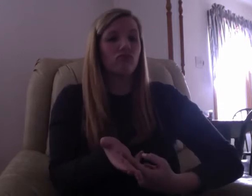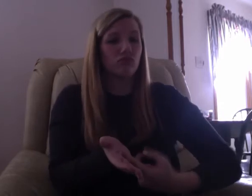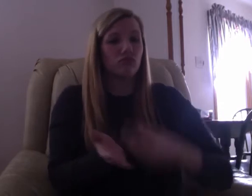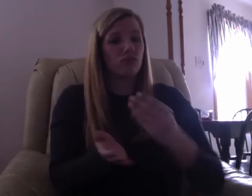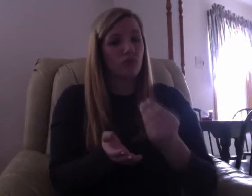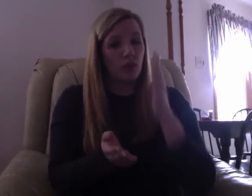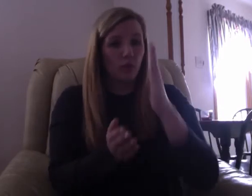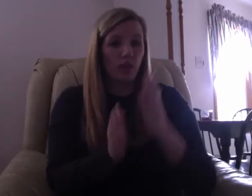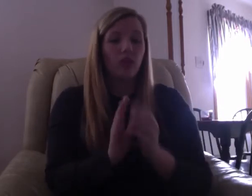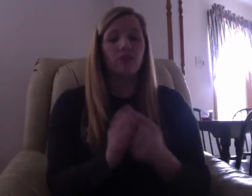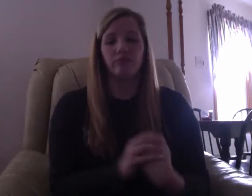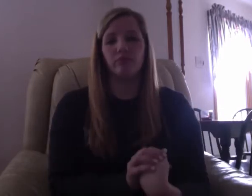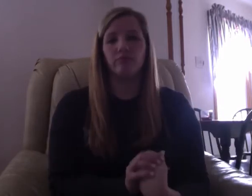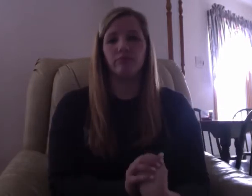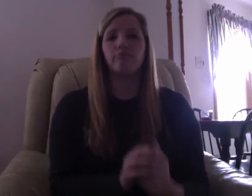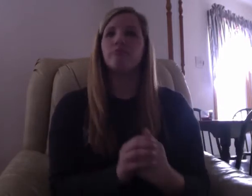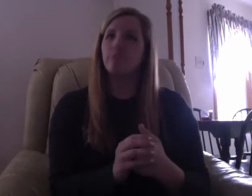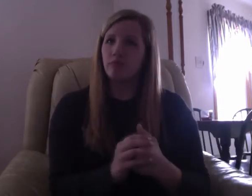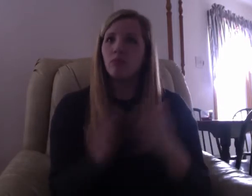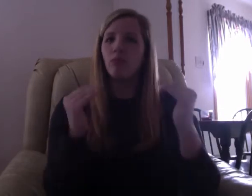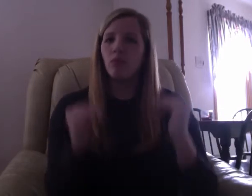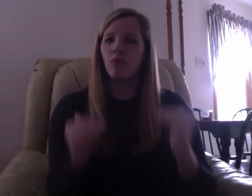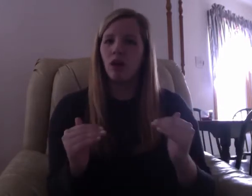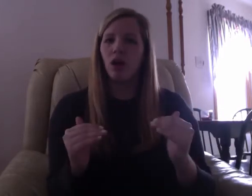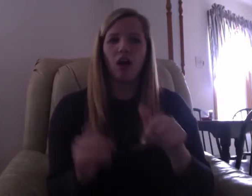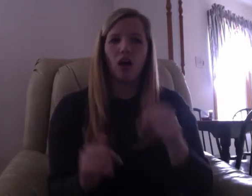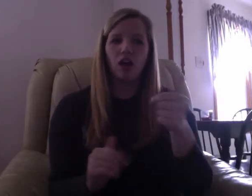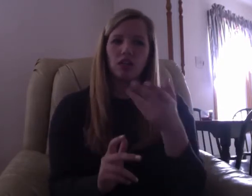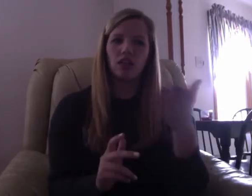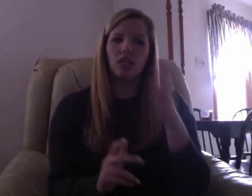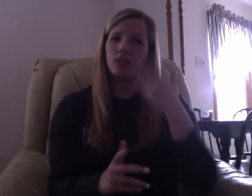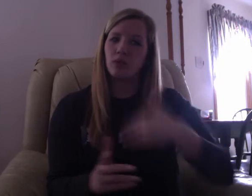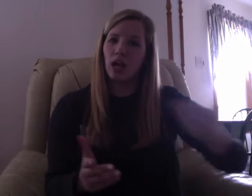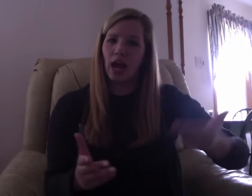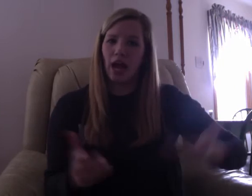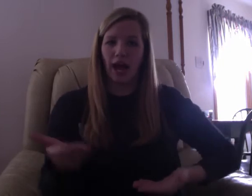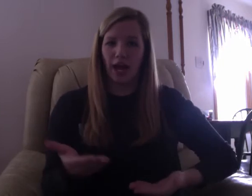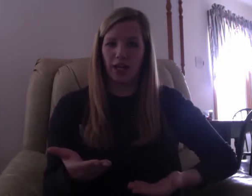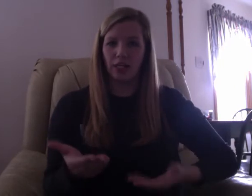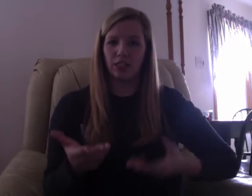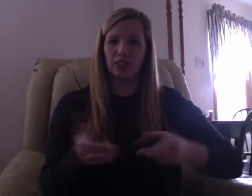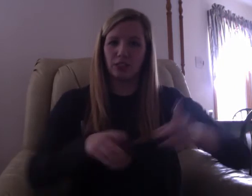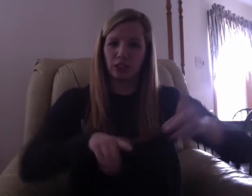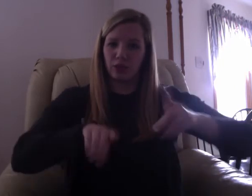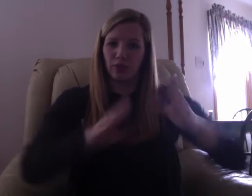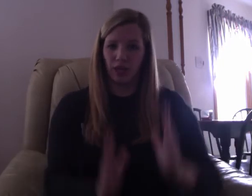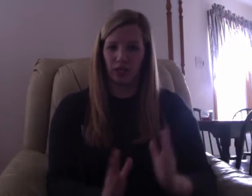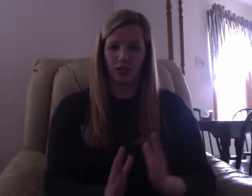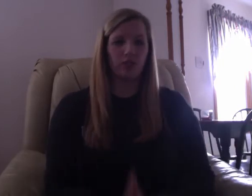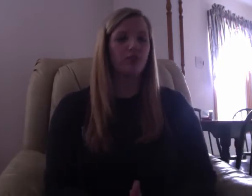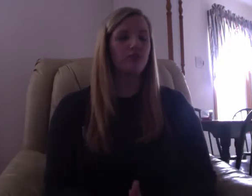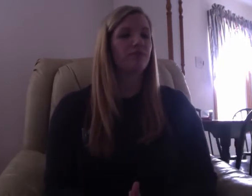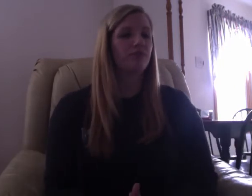Other things that we're doing, so we're going to hire a director. We have a lot of students who come into our resource